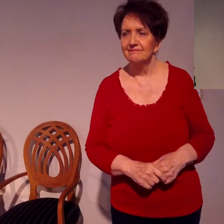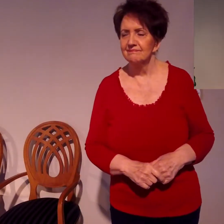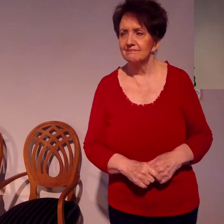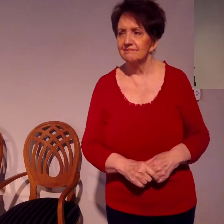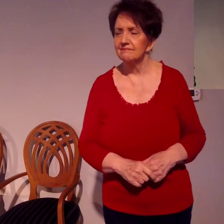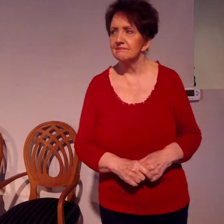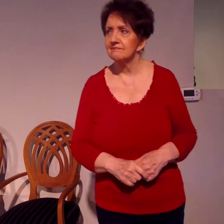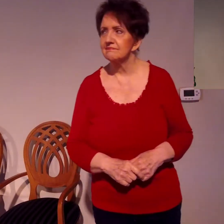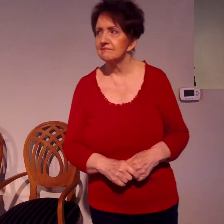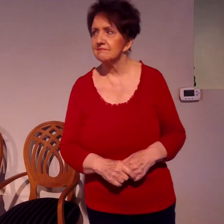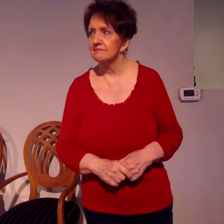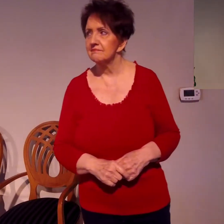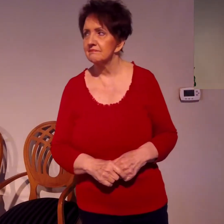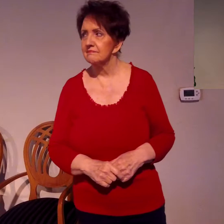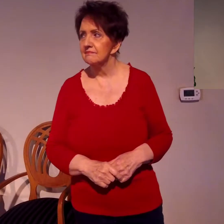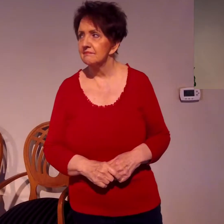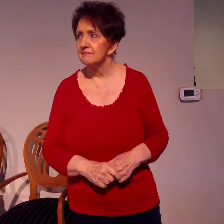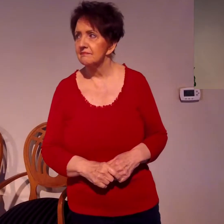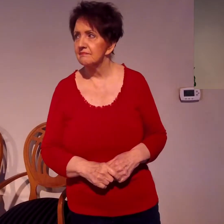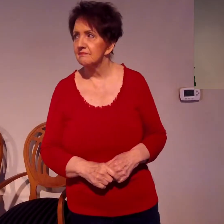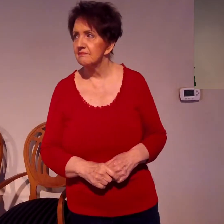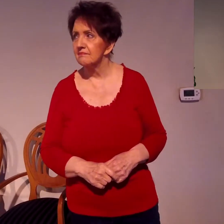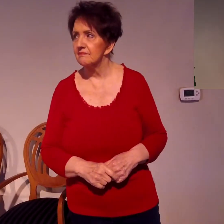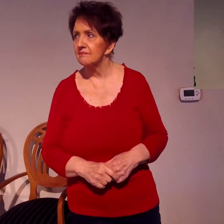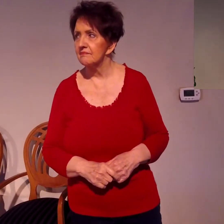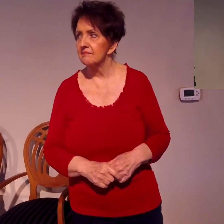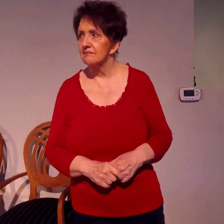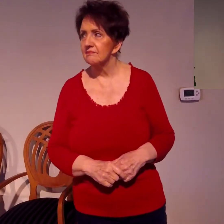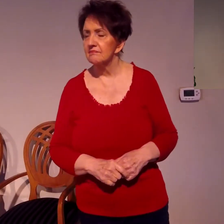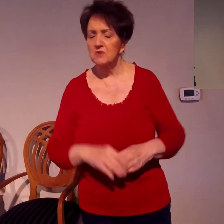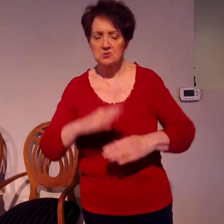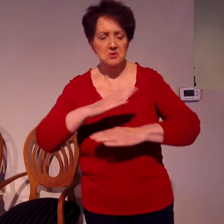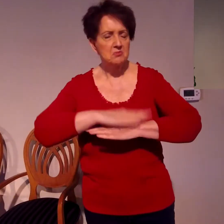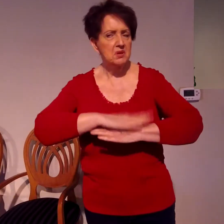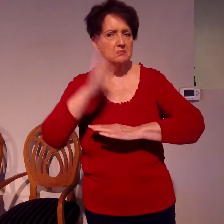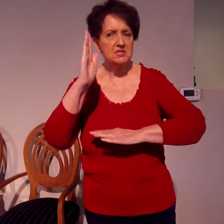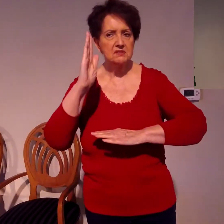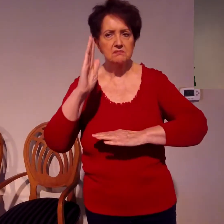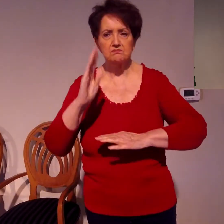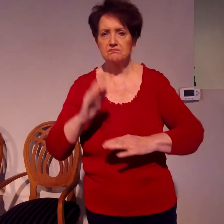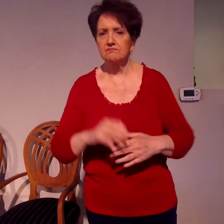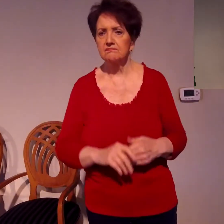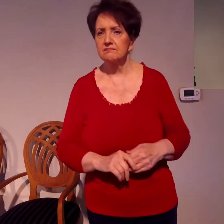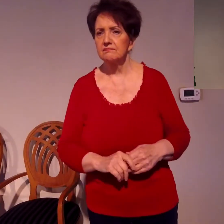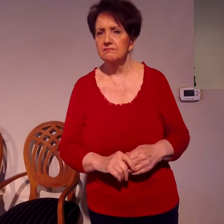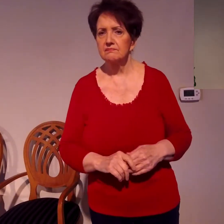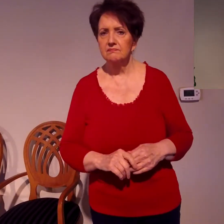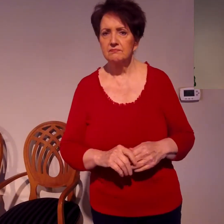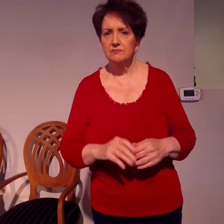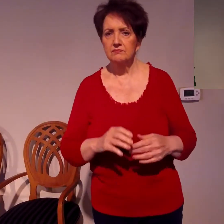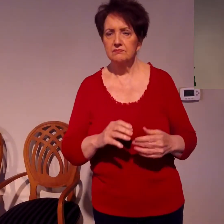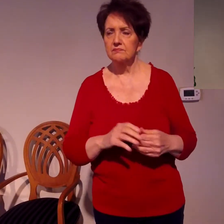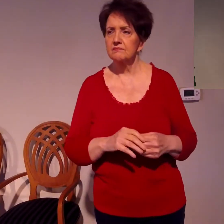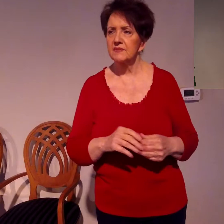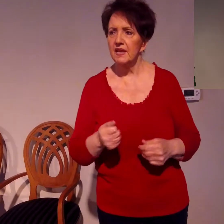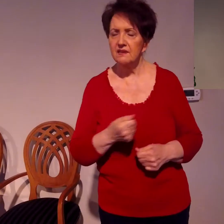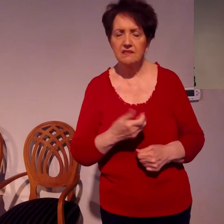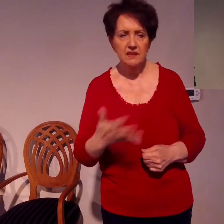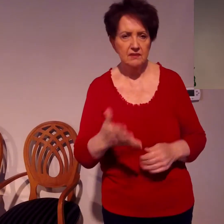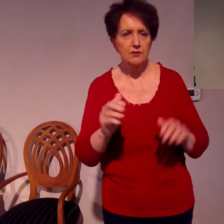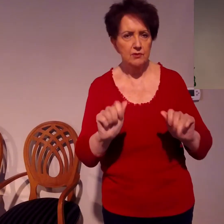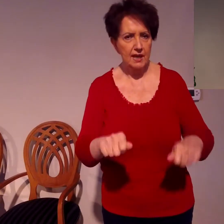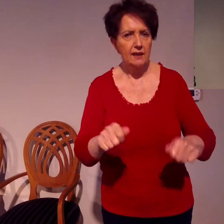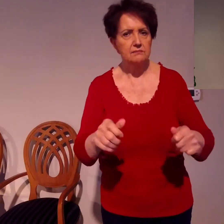that there is no thing to limit this form that we want to shape and mold it into.